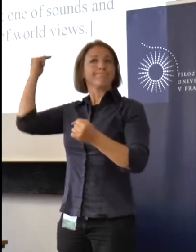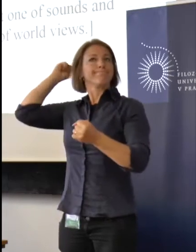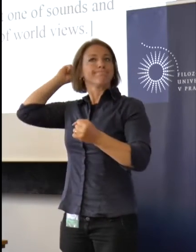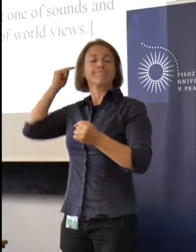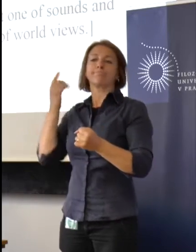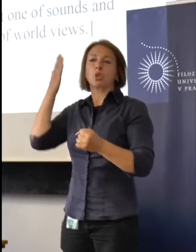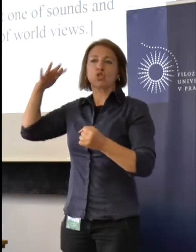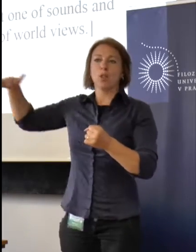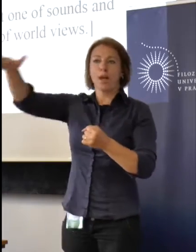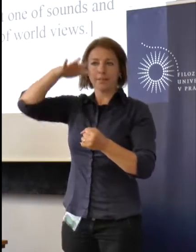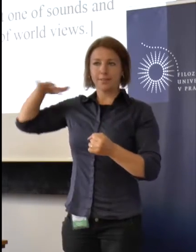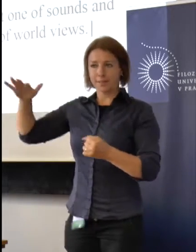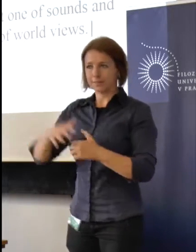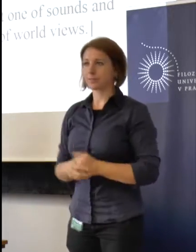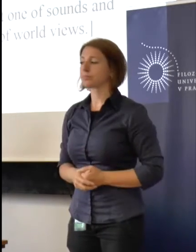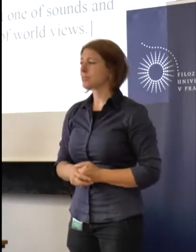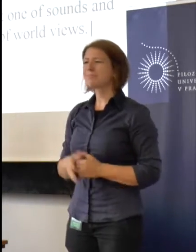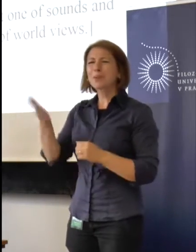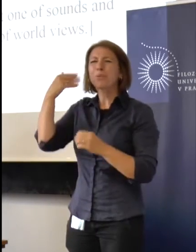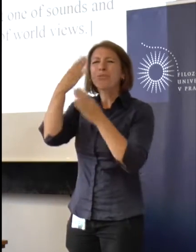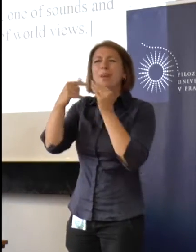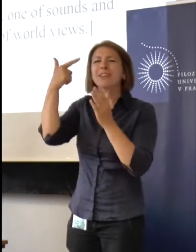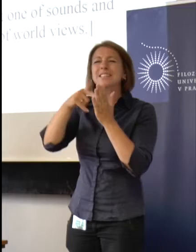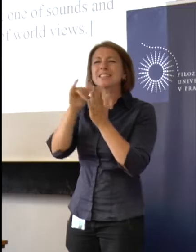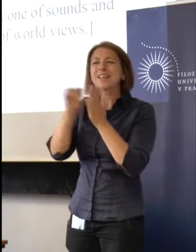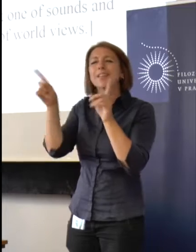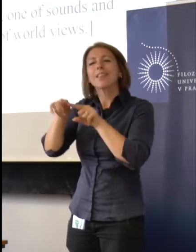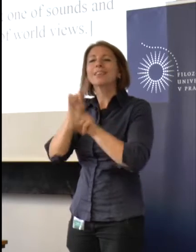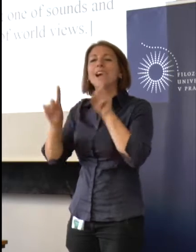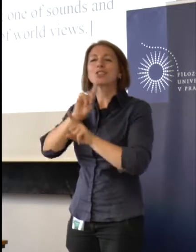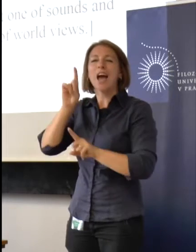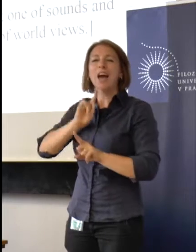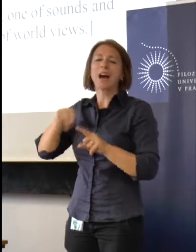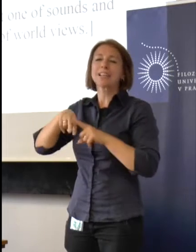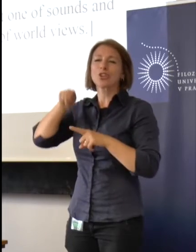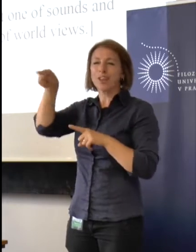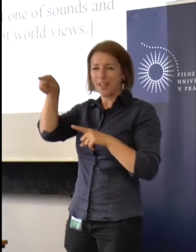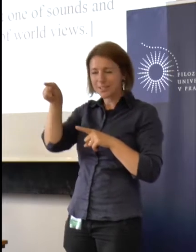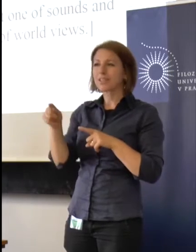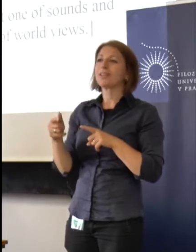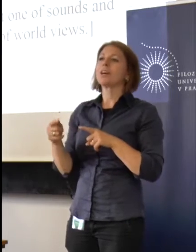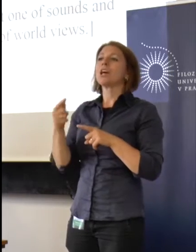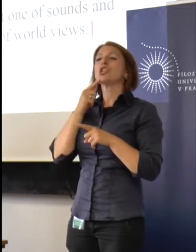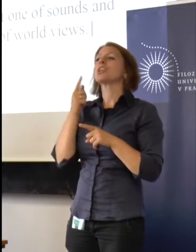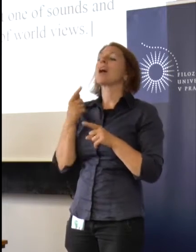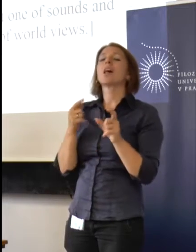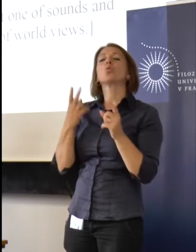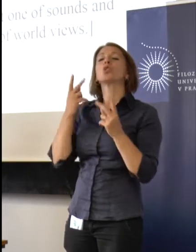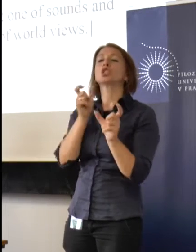be Aristotelian, but a diversity of worldviews, and this is what we are talking about. And this is why culture